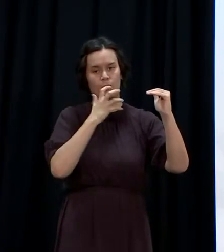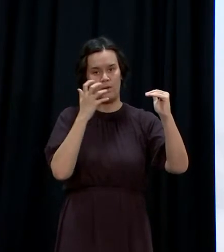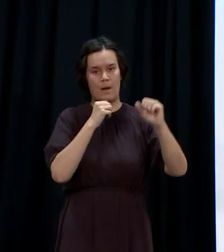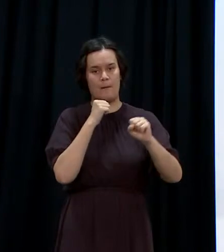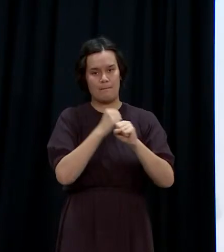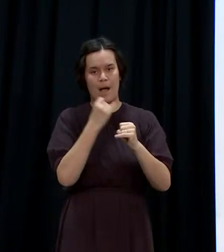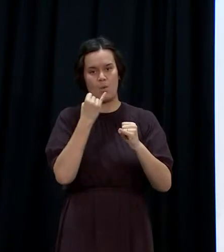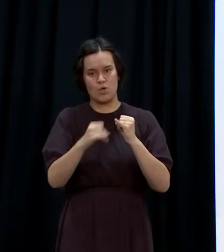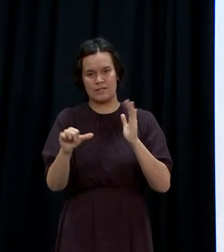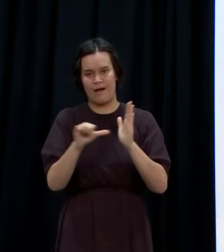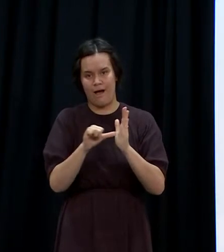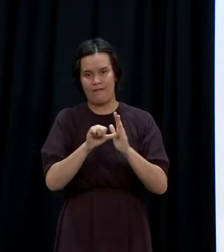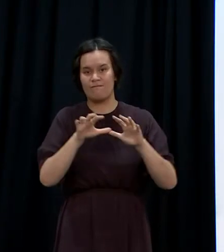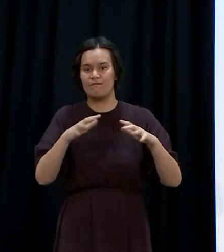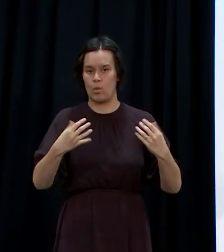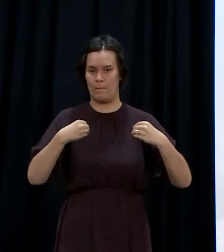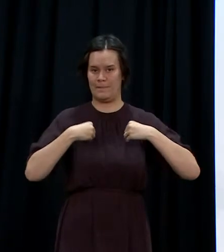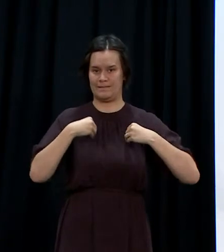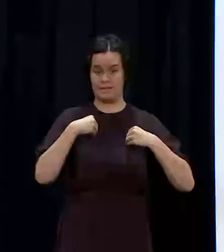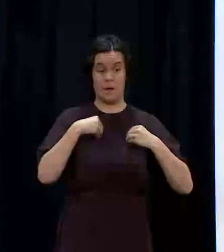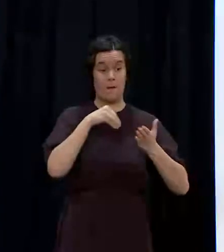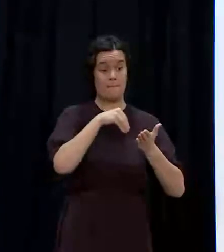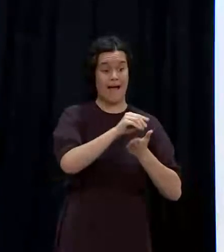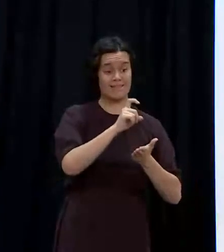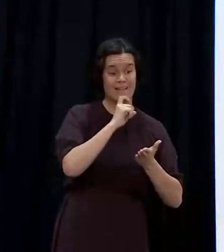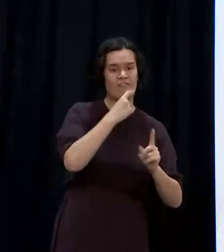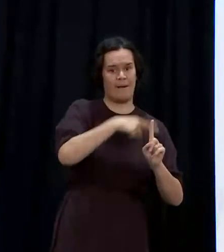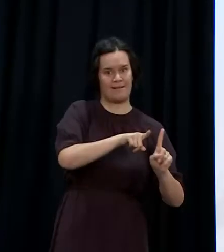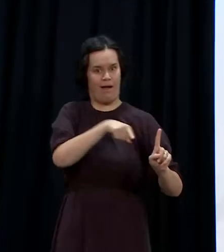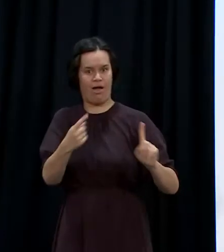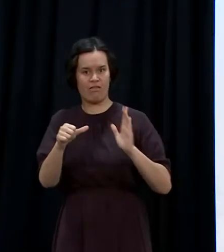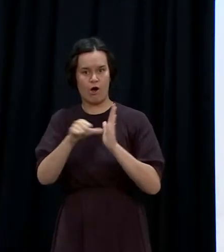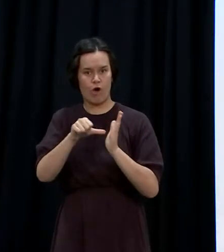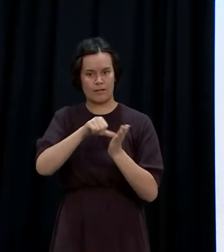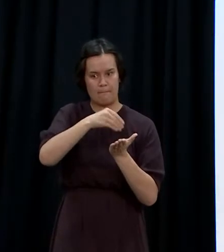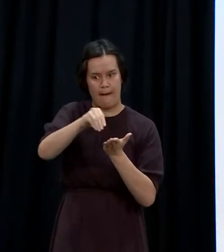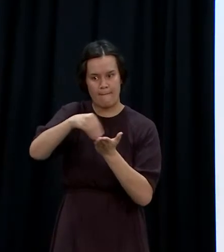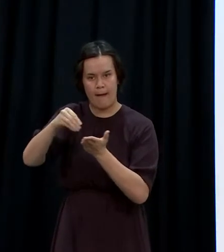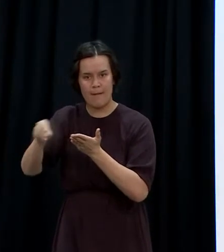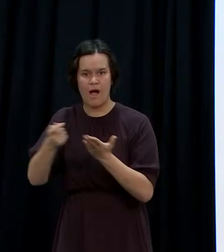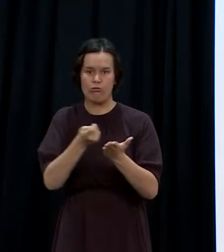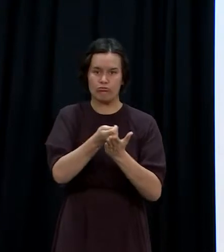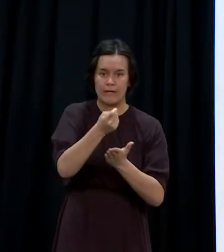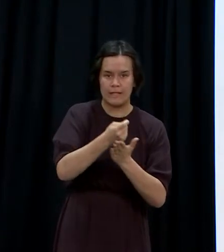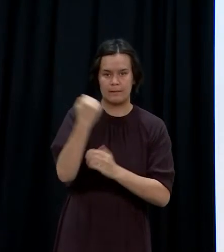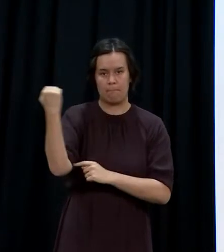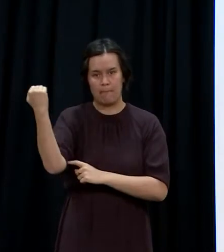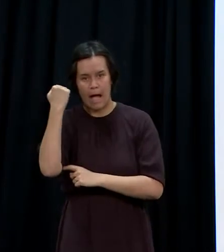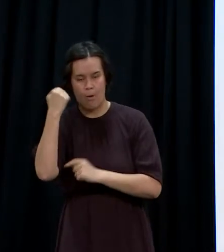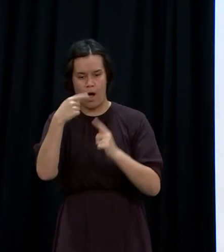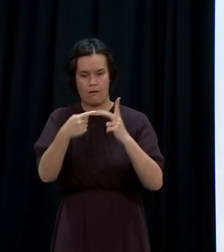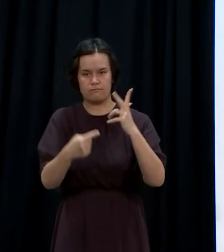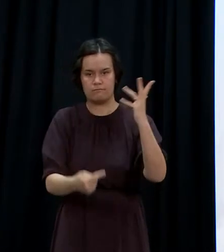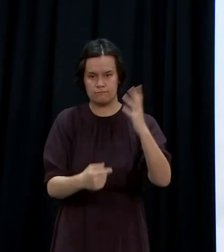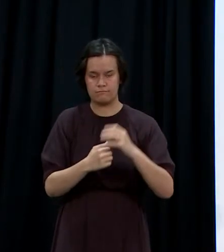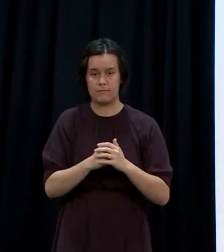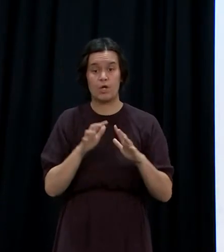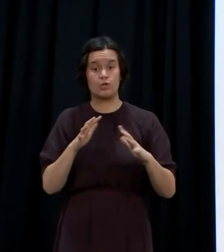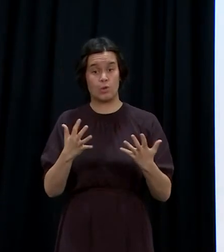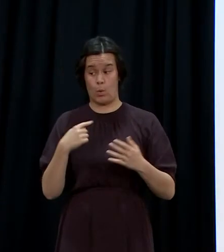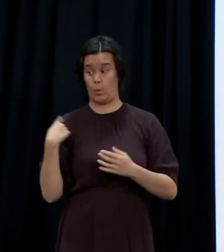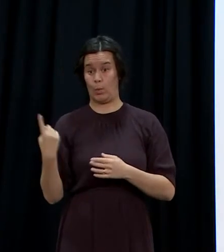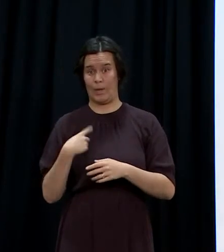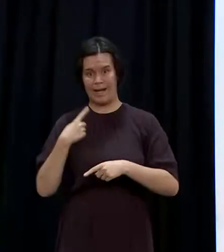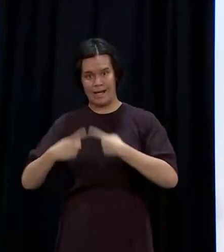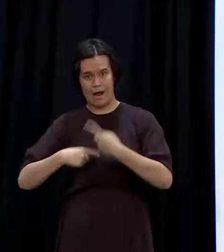fixed non-wage costs. And we have taken advice from businesses and worked with the likes of the Auckland Chamber of Commerce and other business